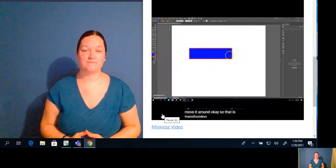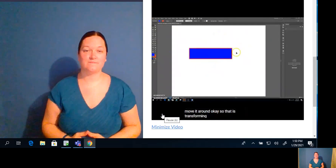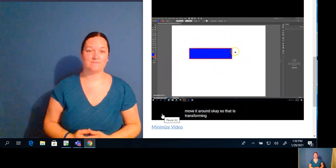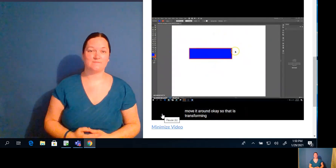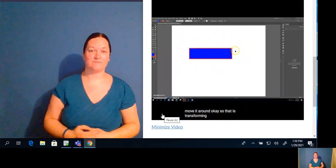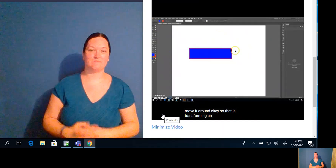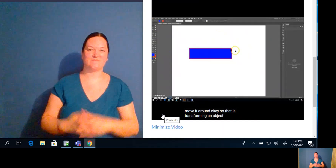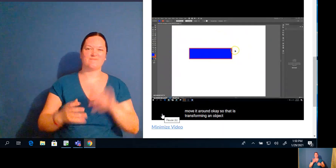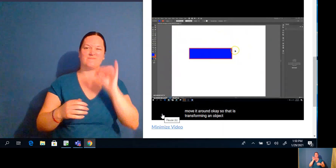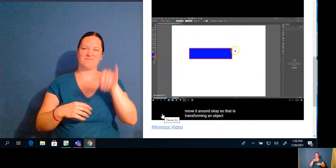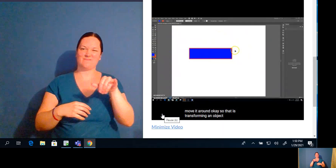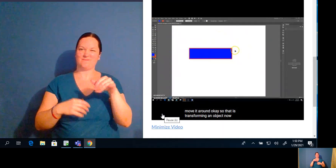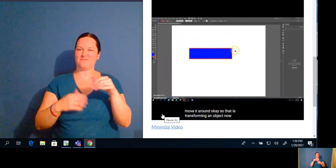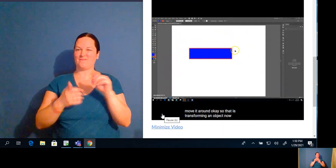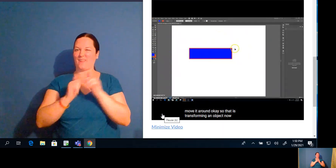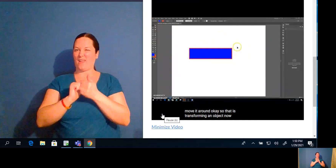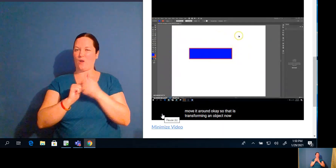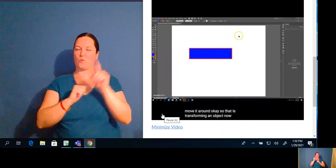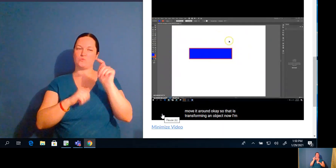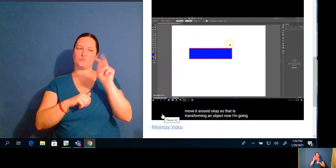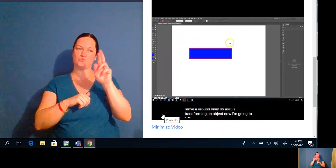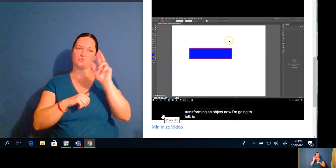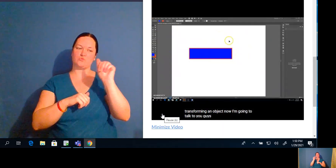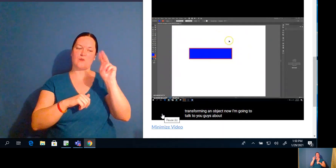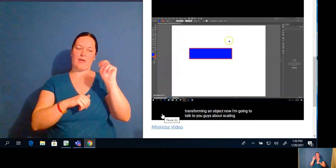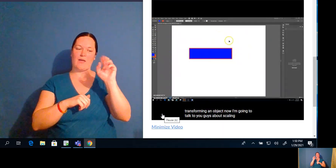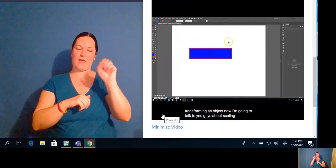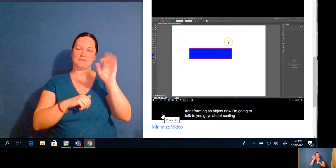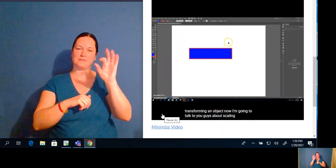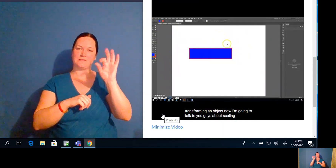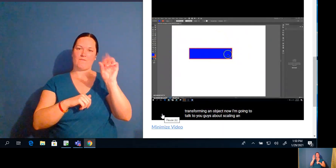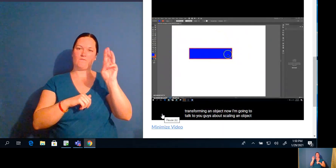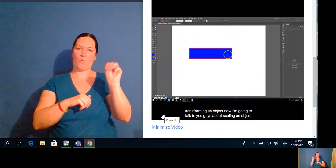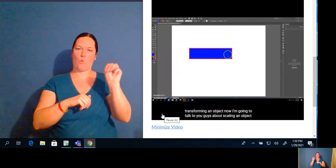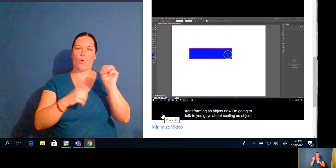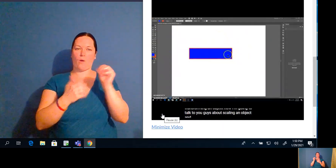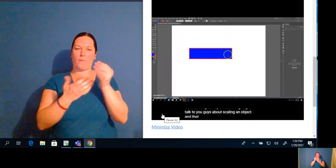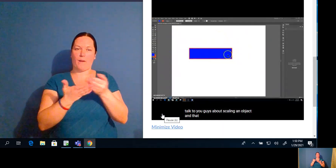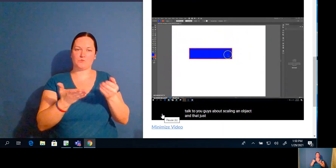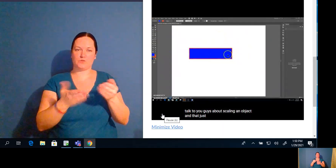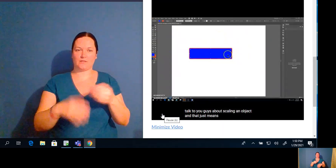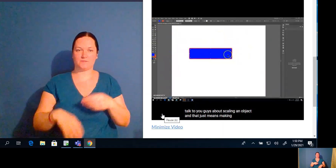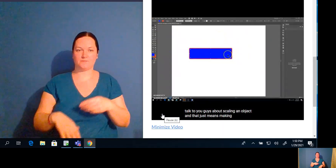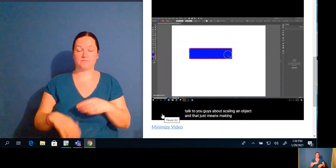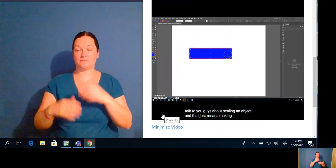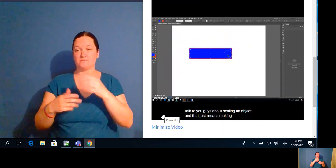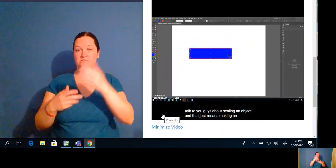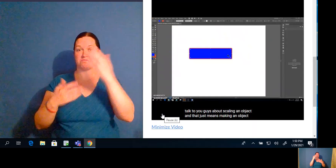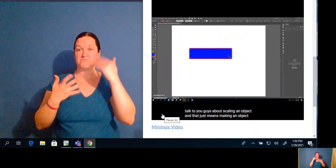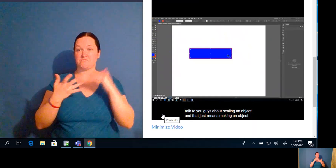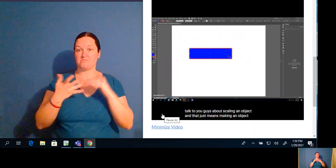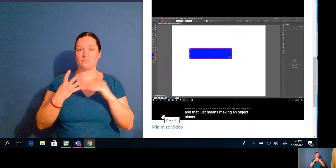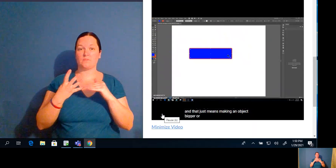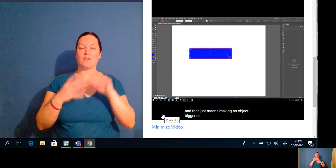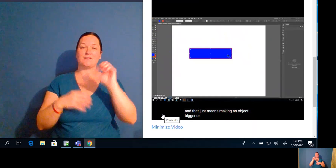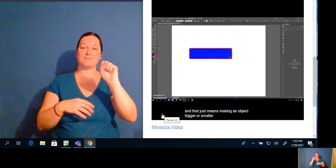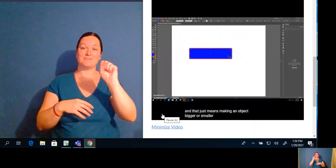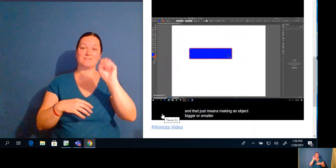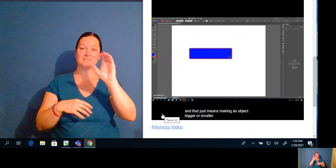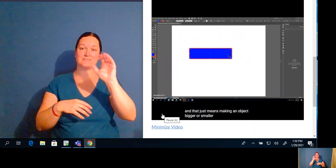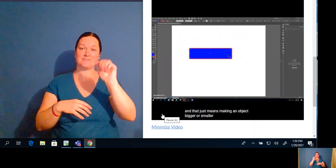so that is transforming an object. Now I'm going to talk to you guys about scaling an object, and that just means making an